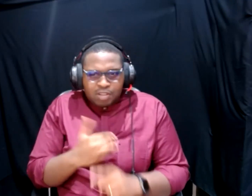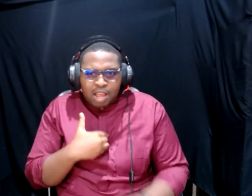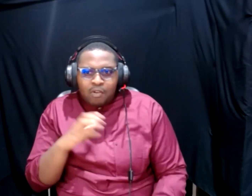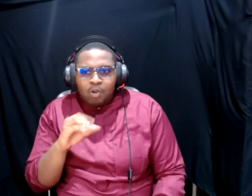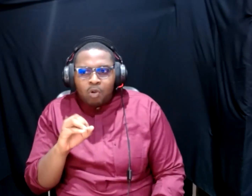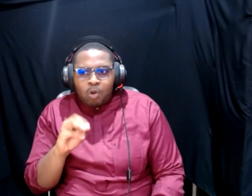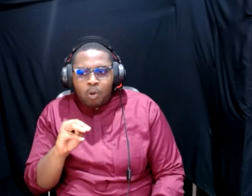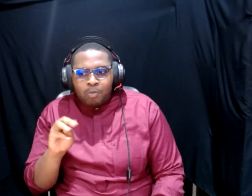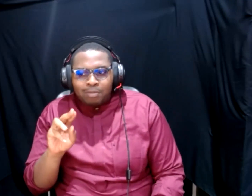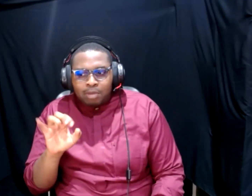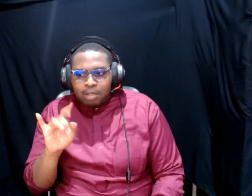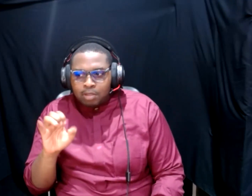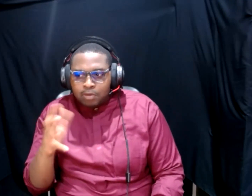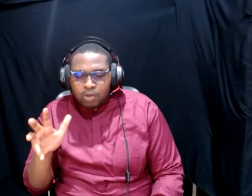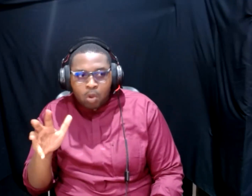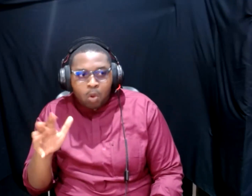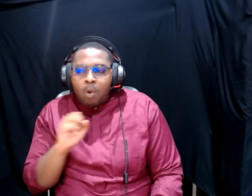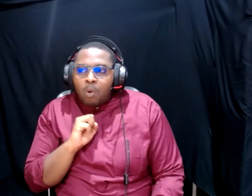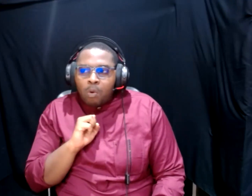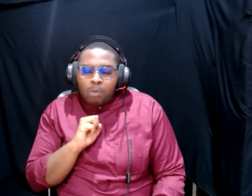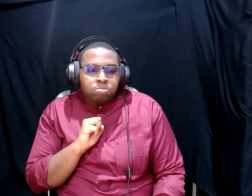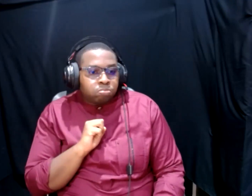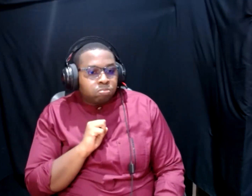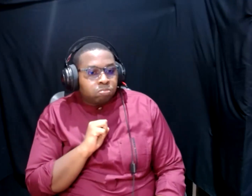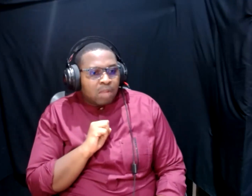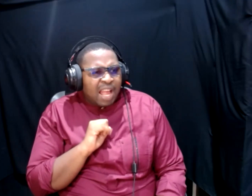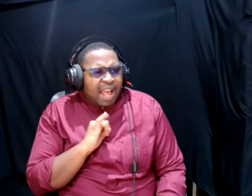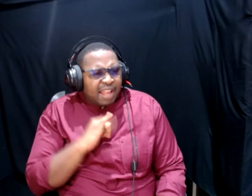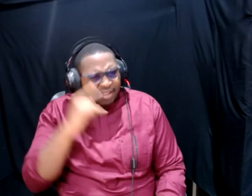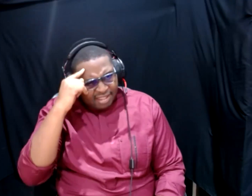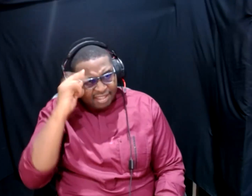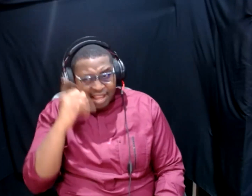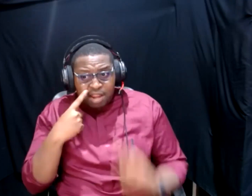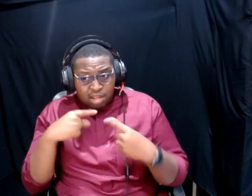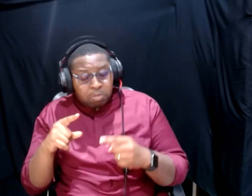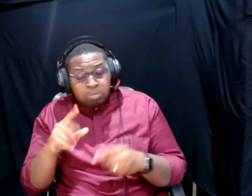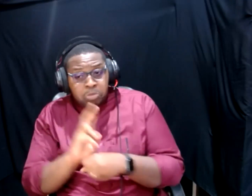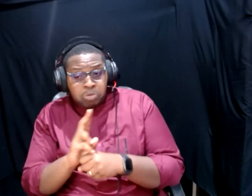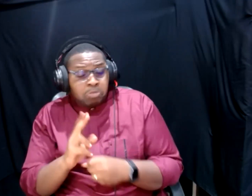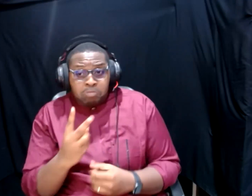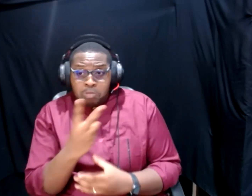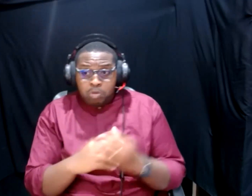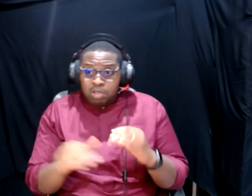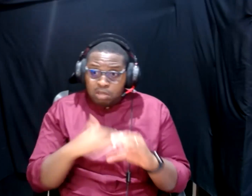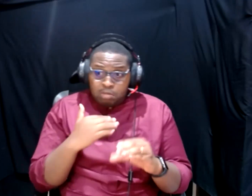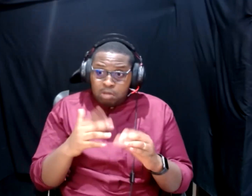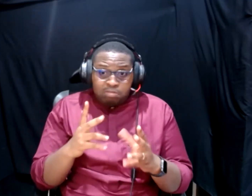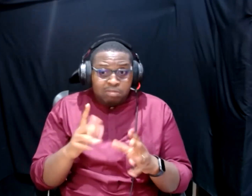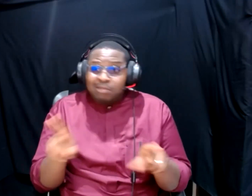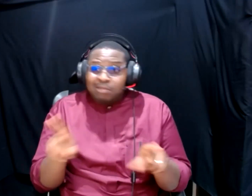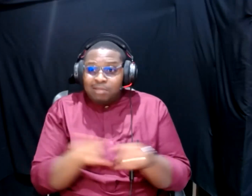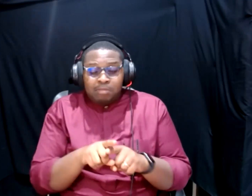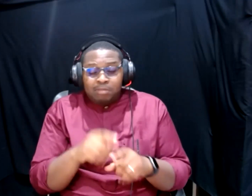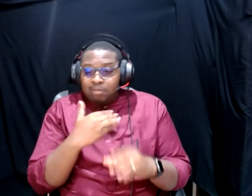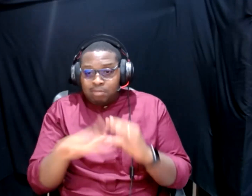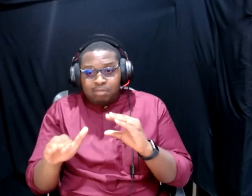employeeoregon.gov. Oh, thank you for that. Yeah. So what was in the announcement, go ahead and send it. I think both of those email addresses go to the same box. Okay,